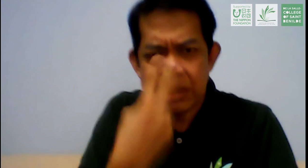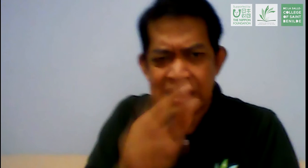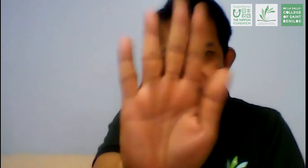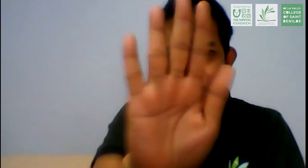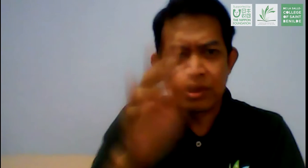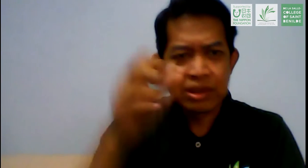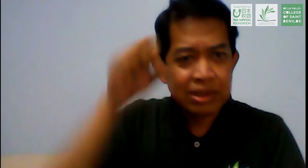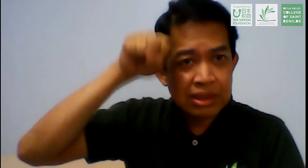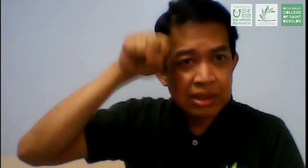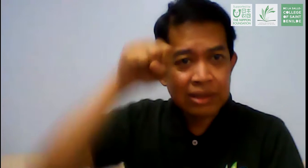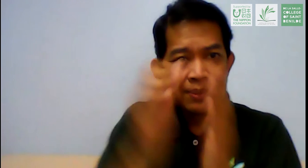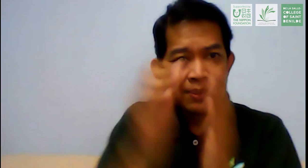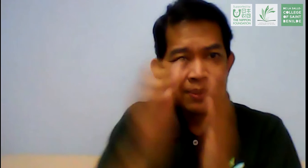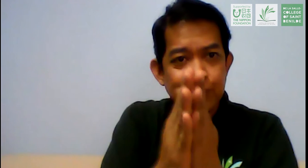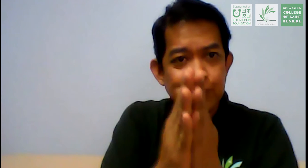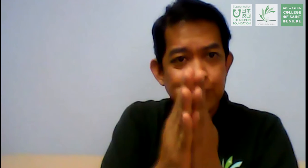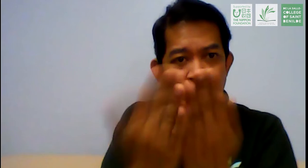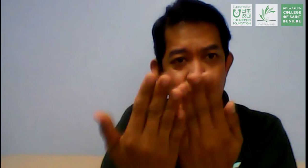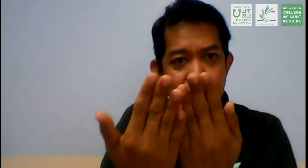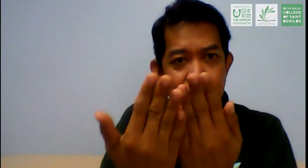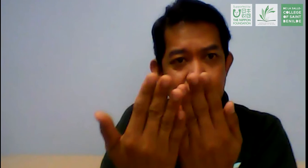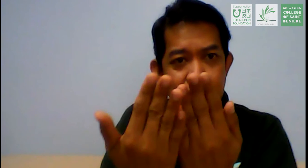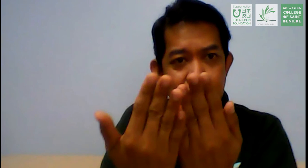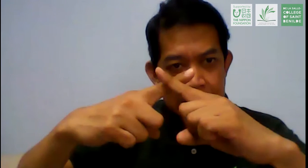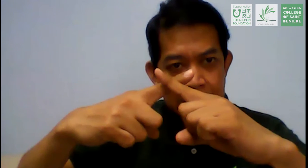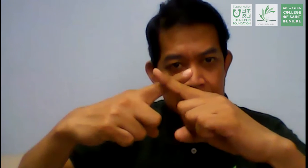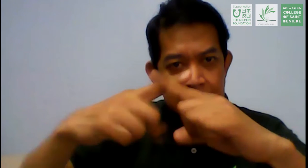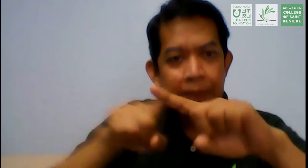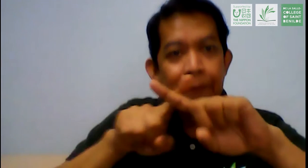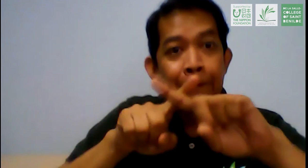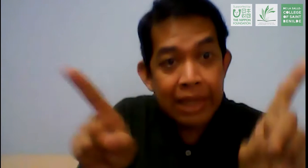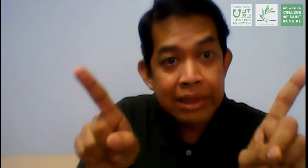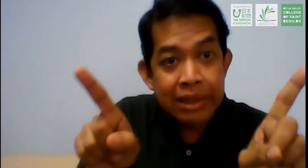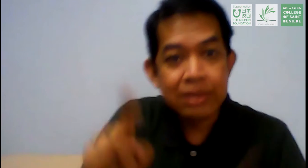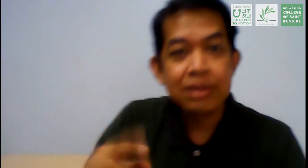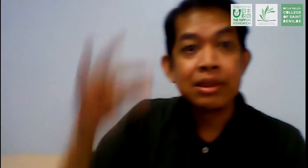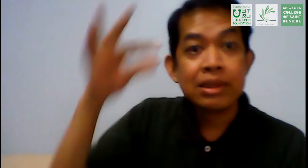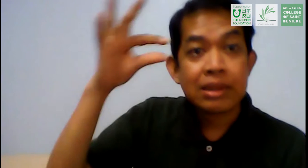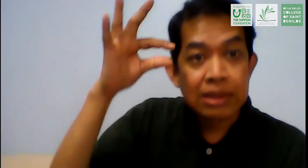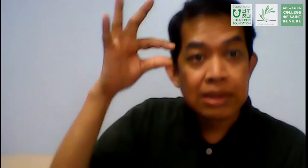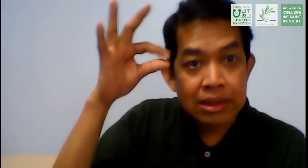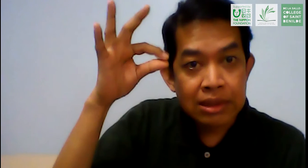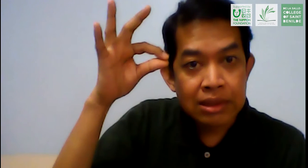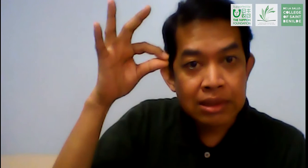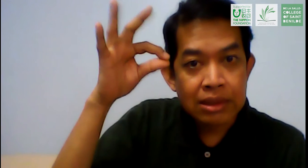multiplication, I see you guys signing this way, but in the book, it's signed this way. So